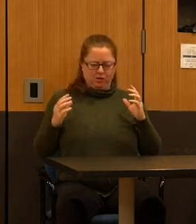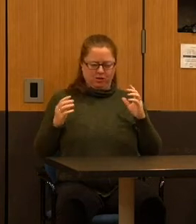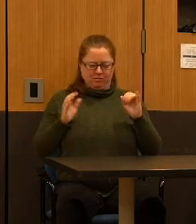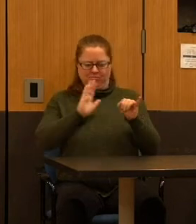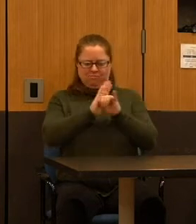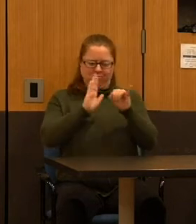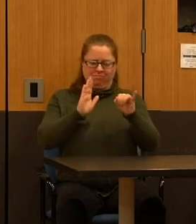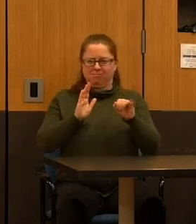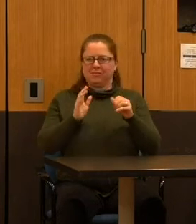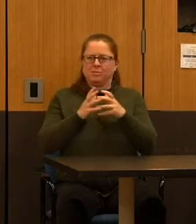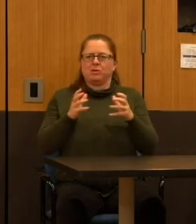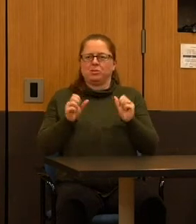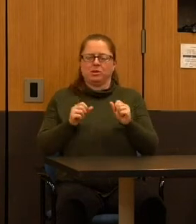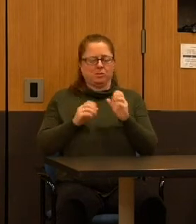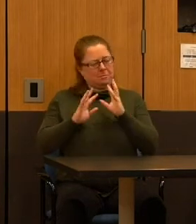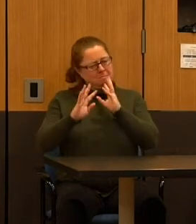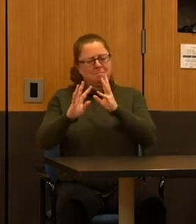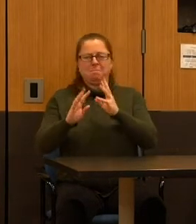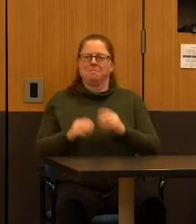here as well as I can.